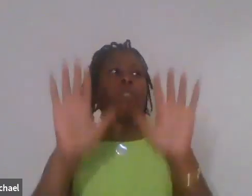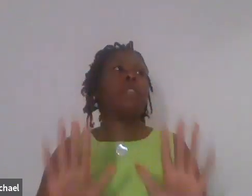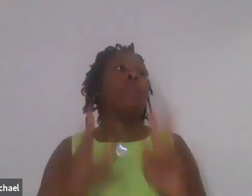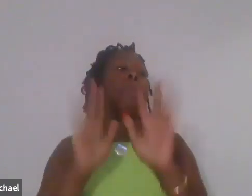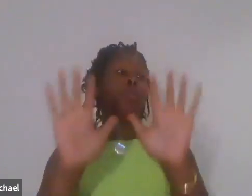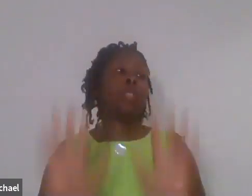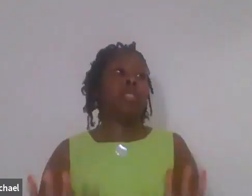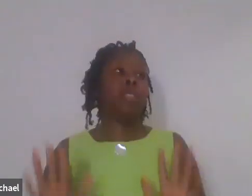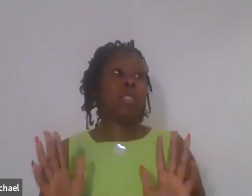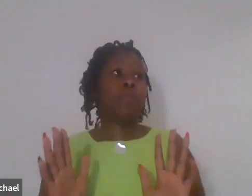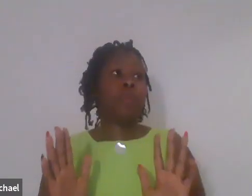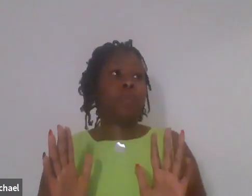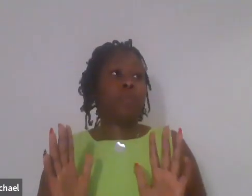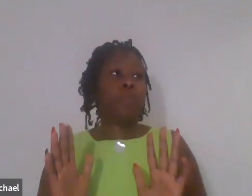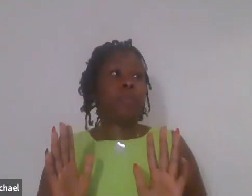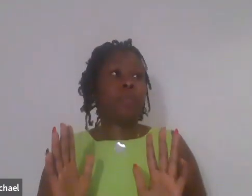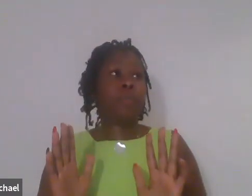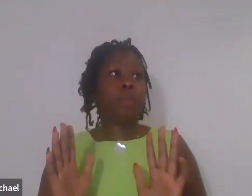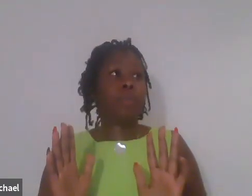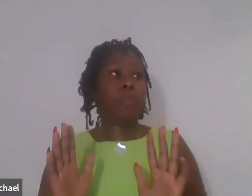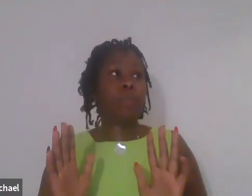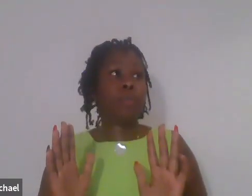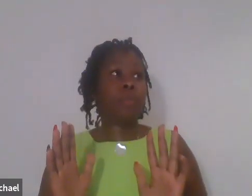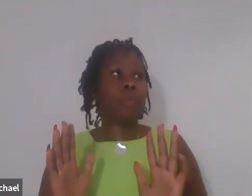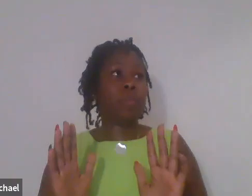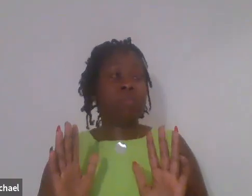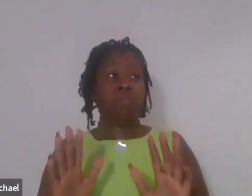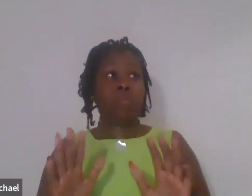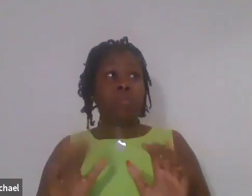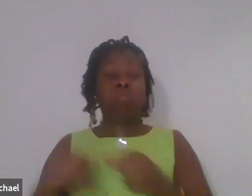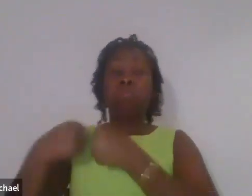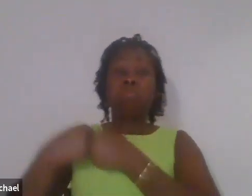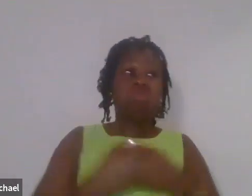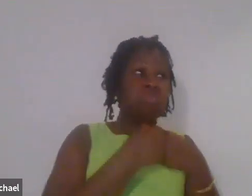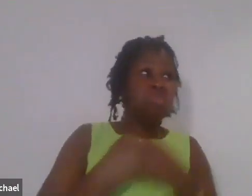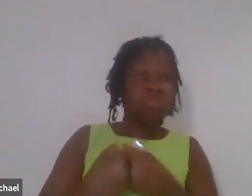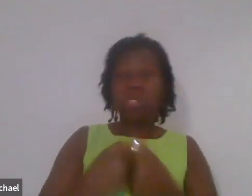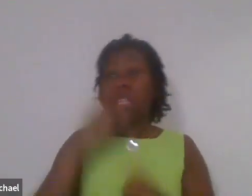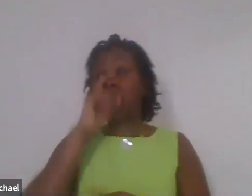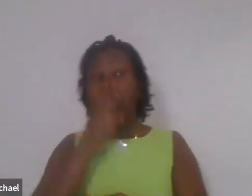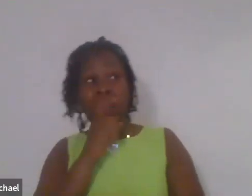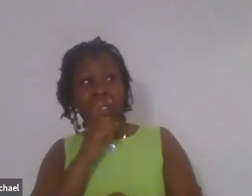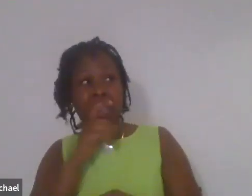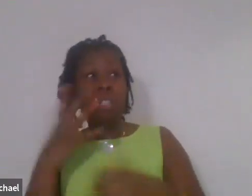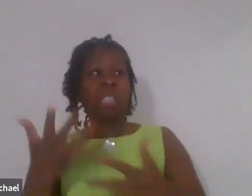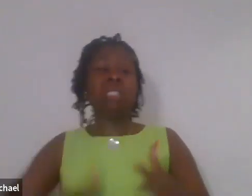be committed to what you want to achieve. That is a very important. It's key.